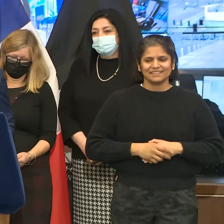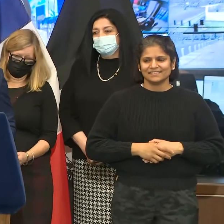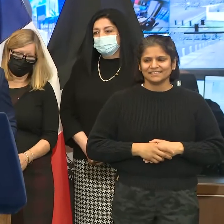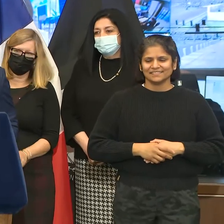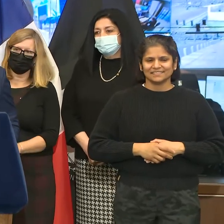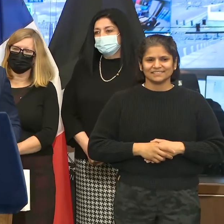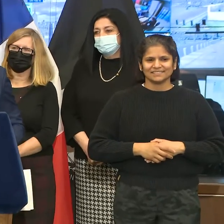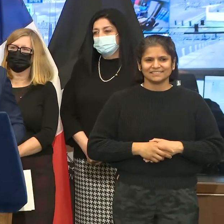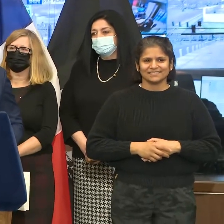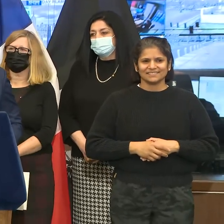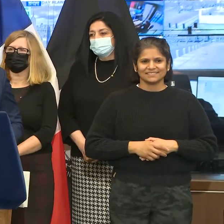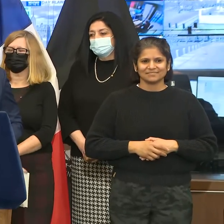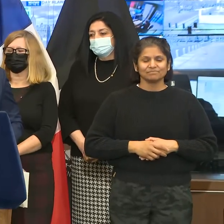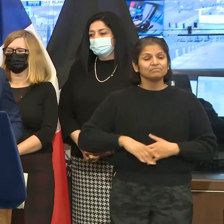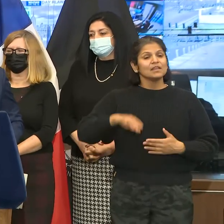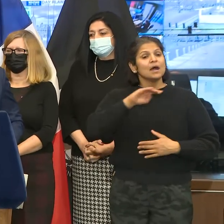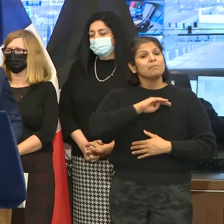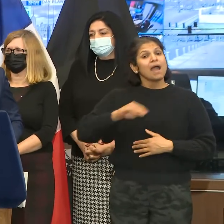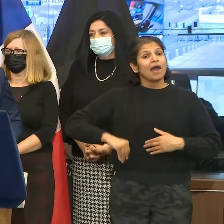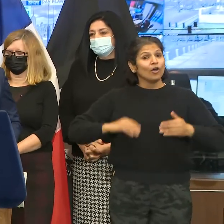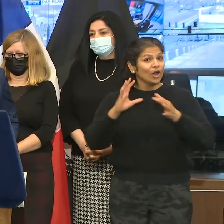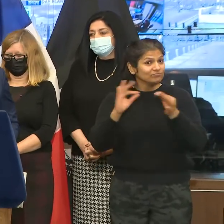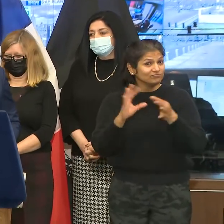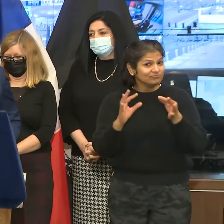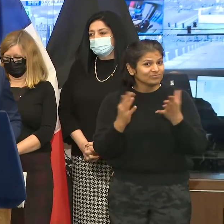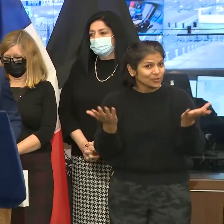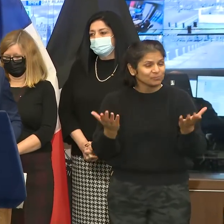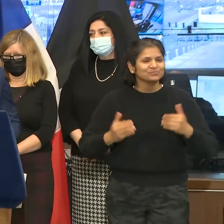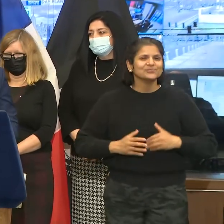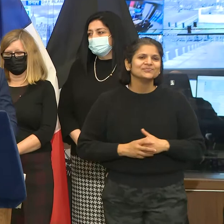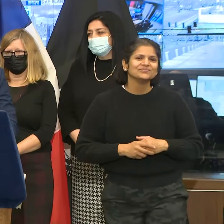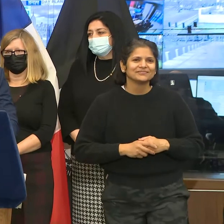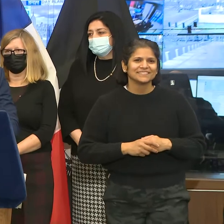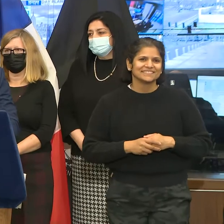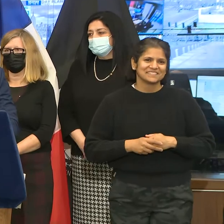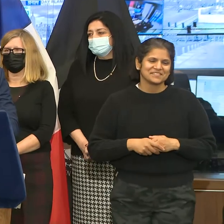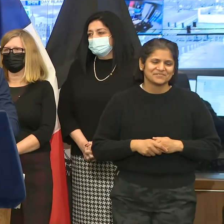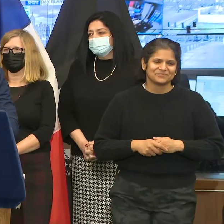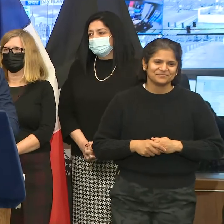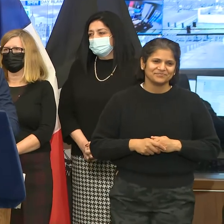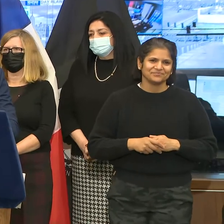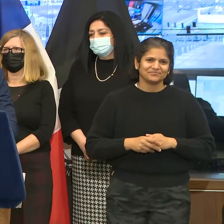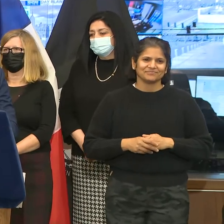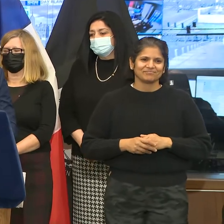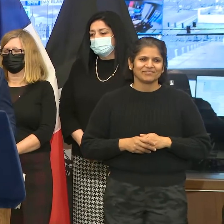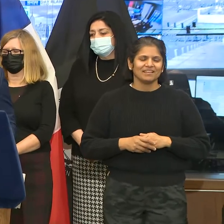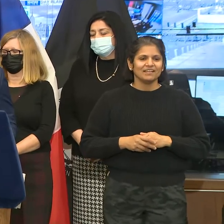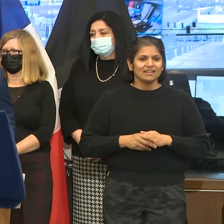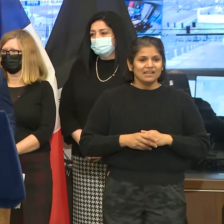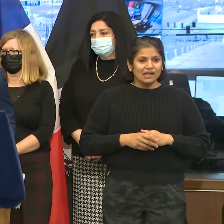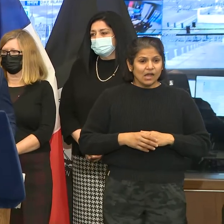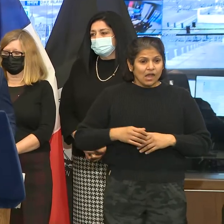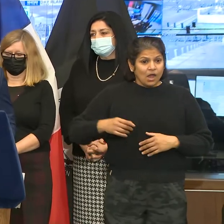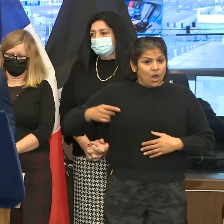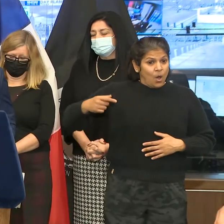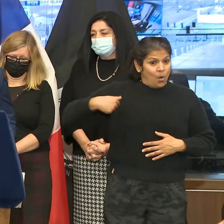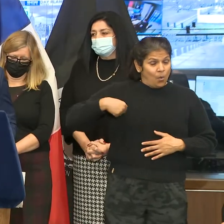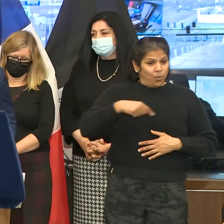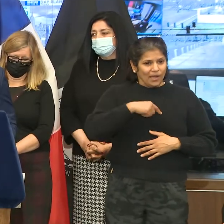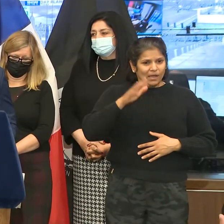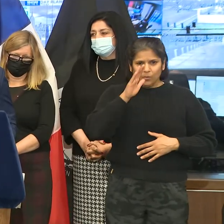You know, Commissioner Iscol will have the real opportunity to come